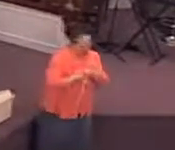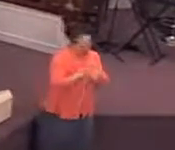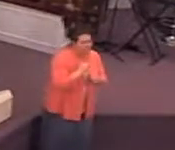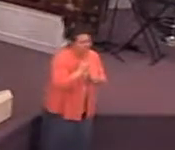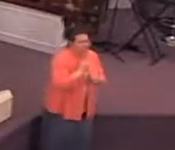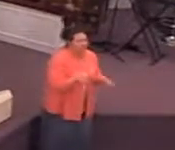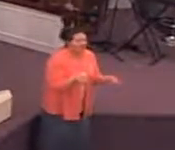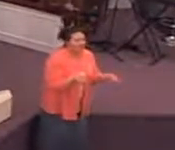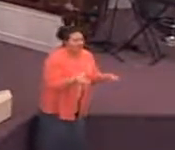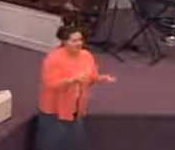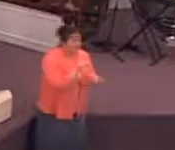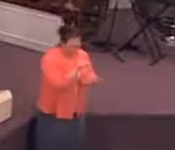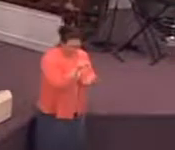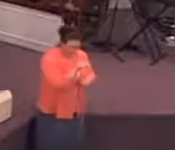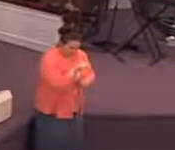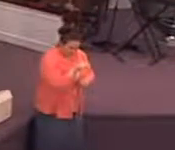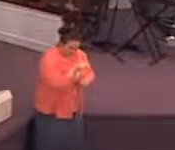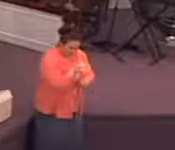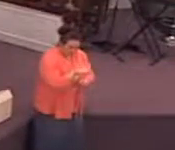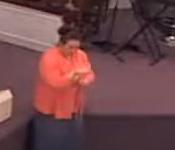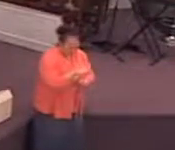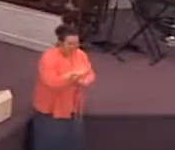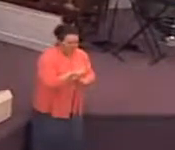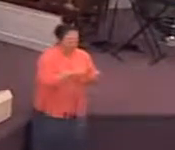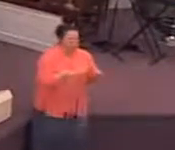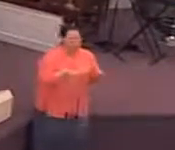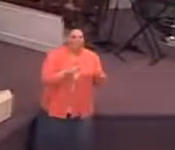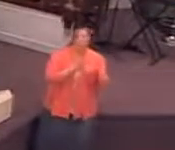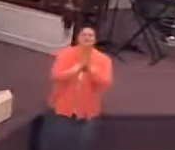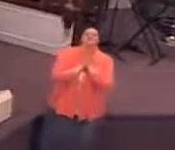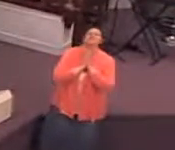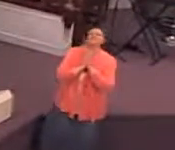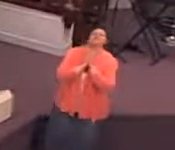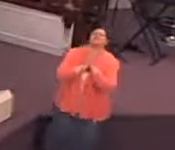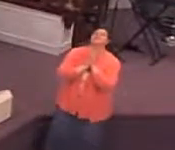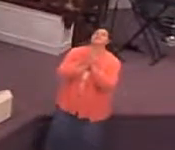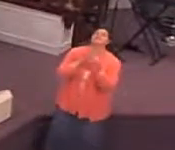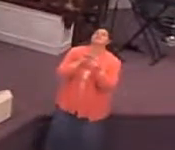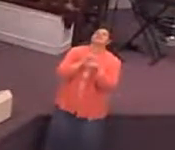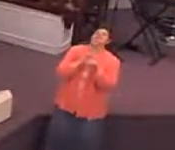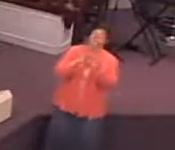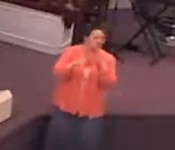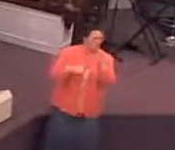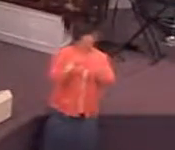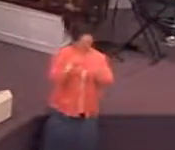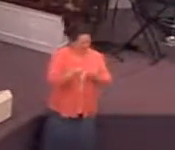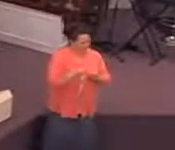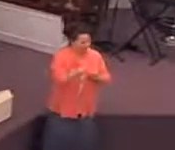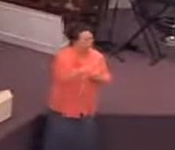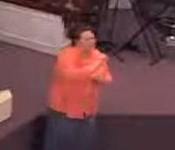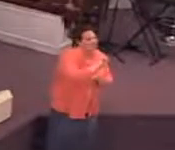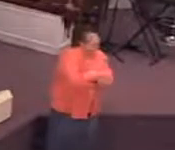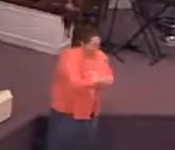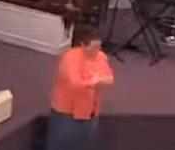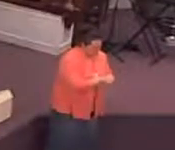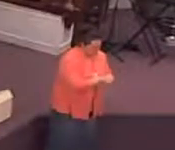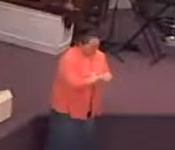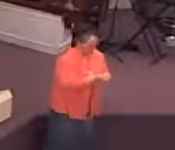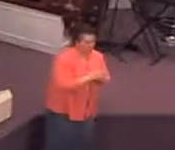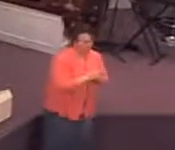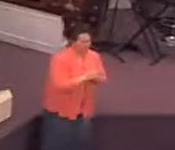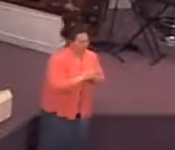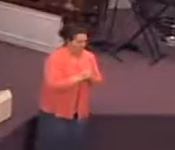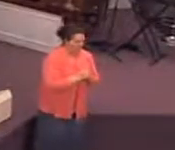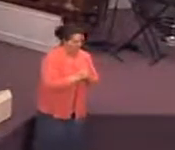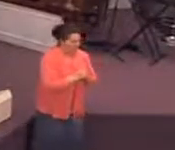But it comes on down to that we can say, God, send revival to St. Joseph, Missouri. Now, I'm not at liberty to